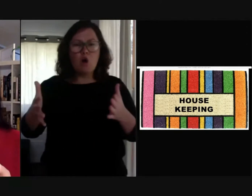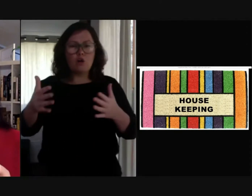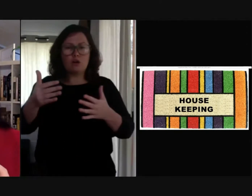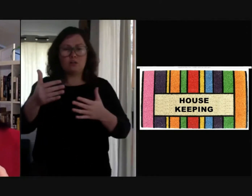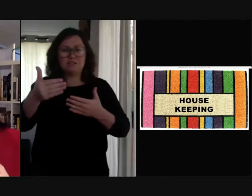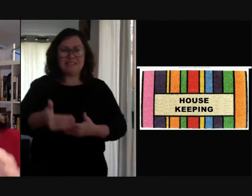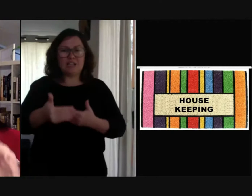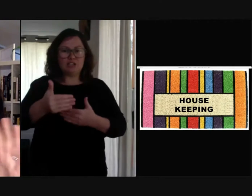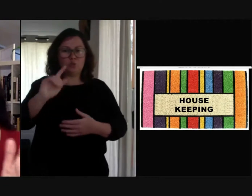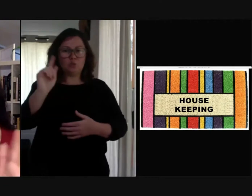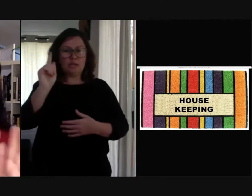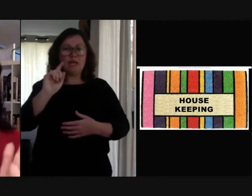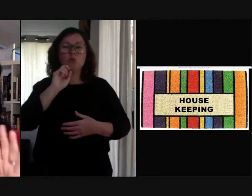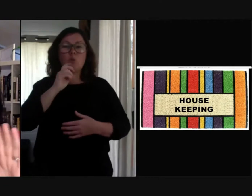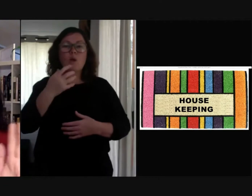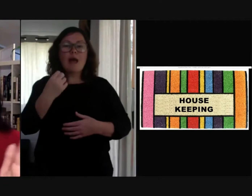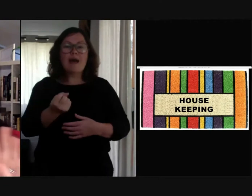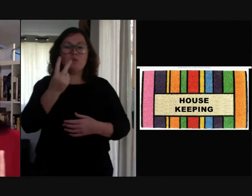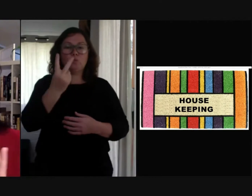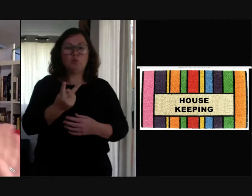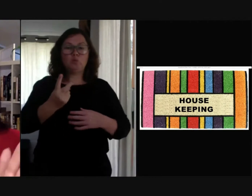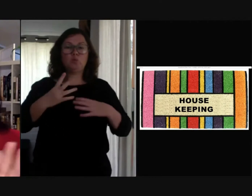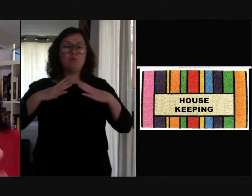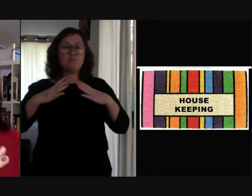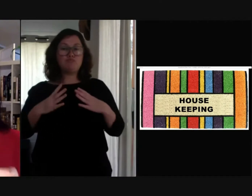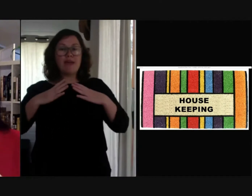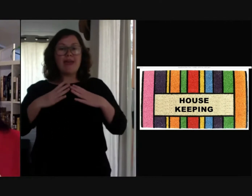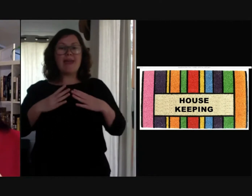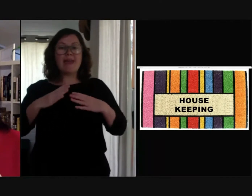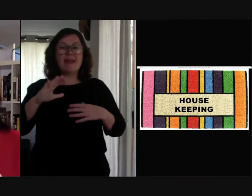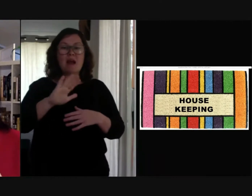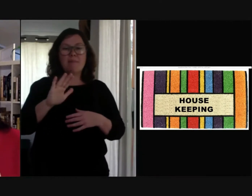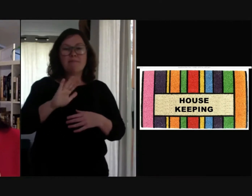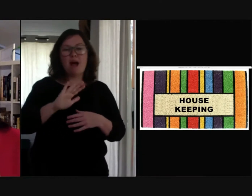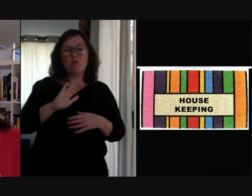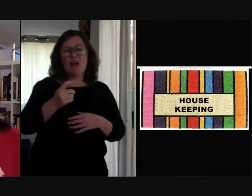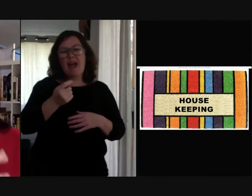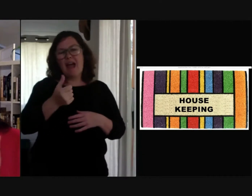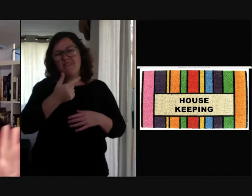short breaks at about the half an hour, 45-minute